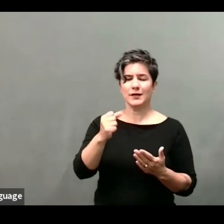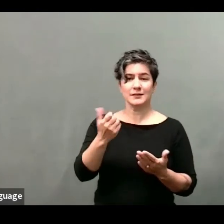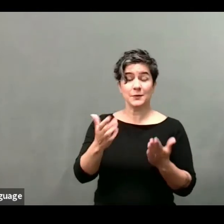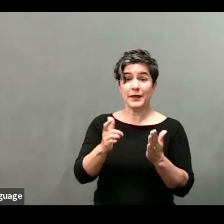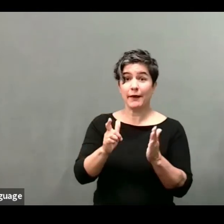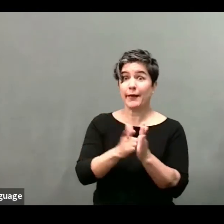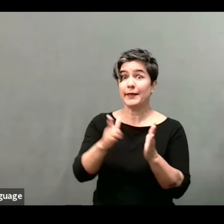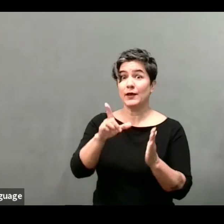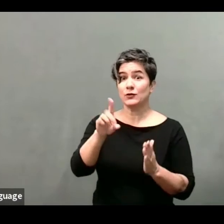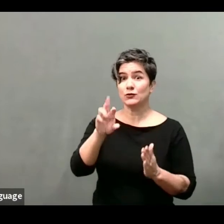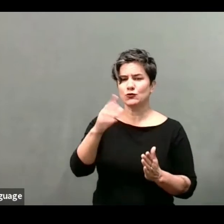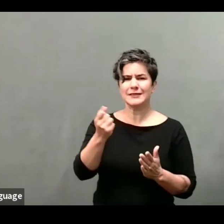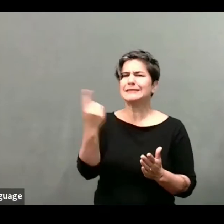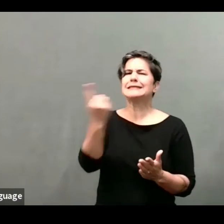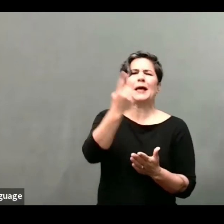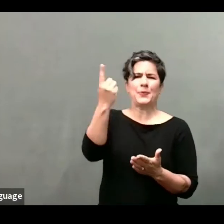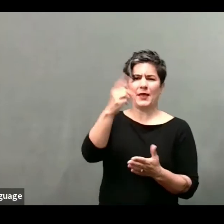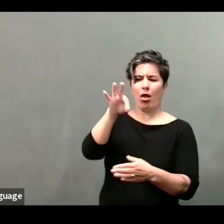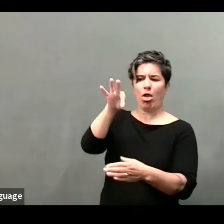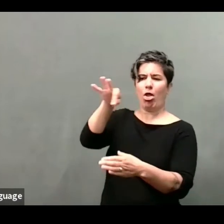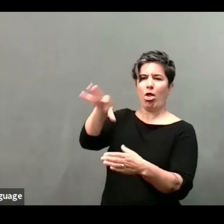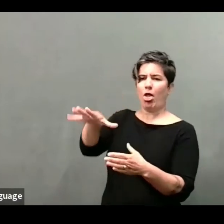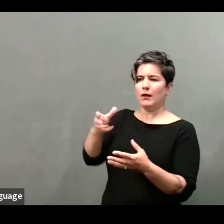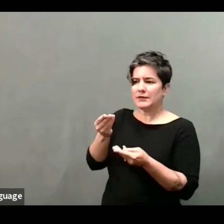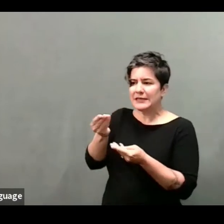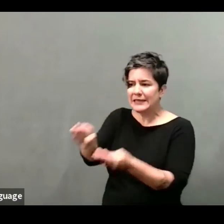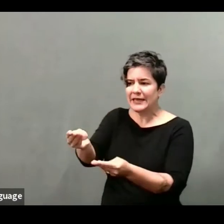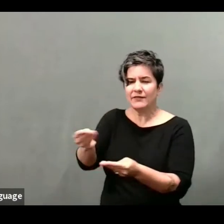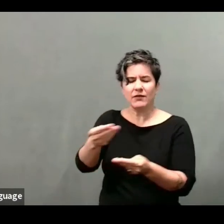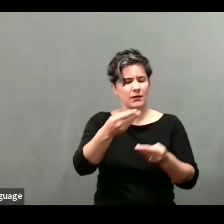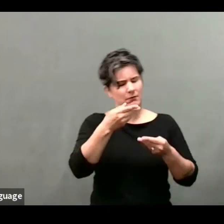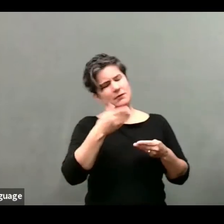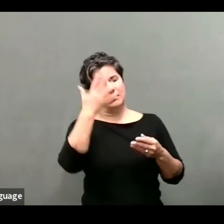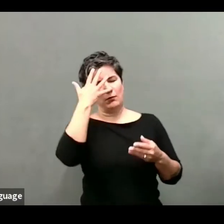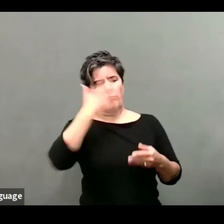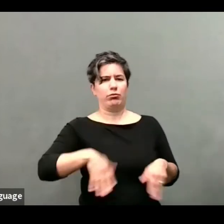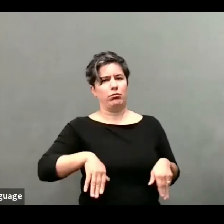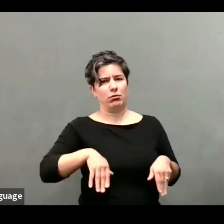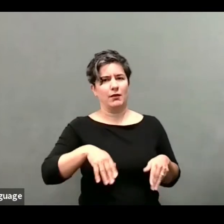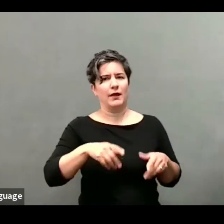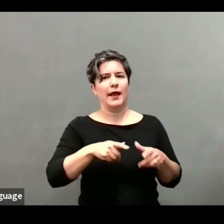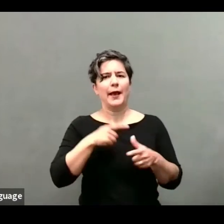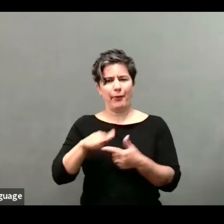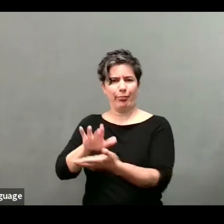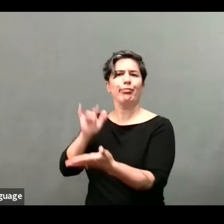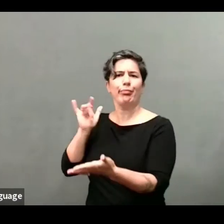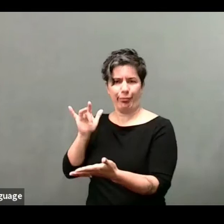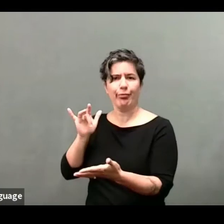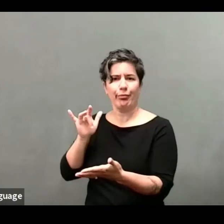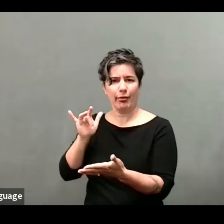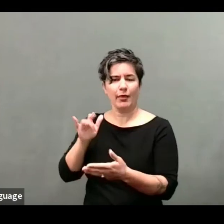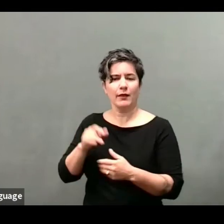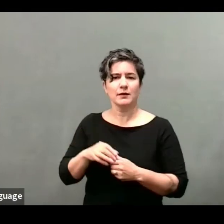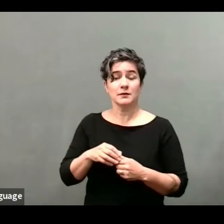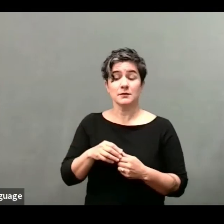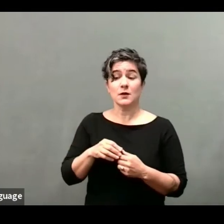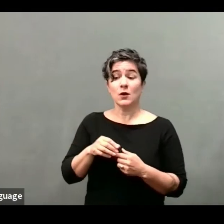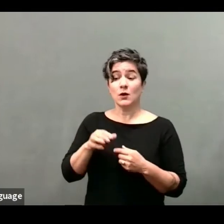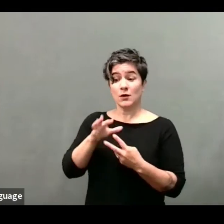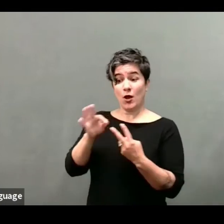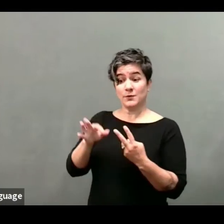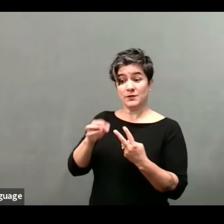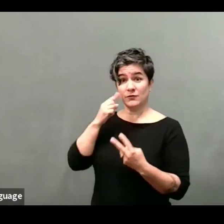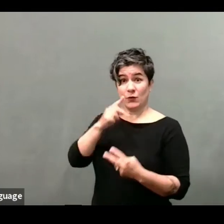name it, in order to make the assault possible. Now, what is an option for the